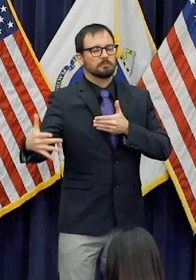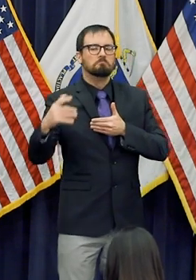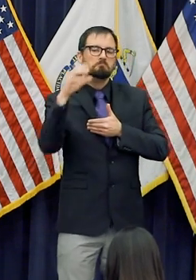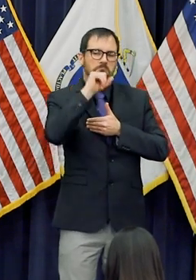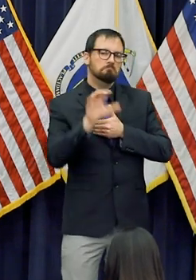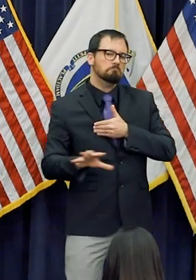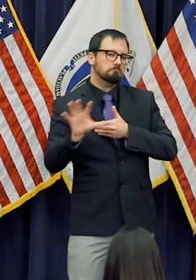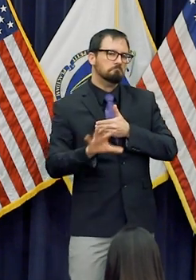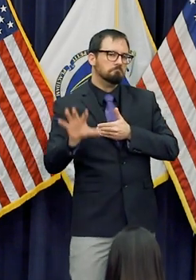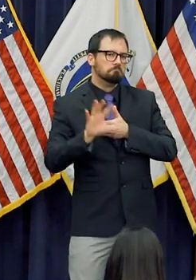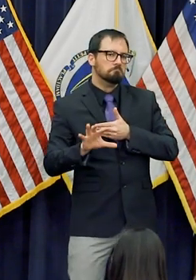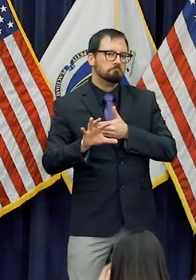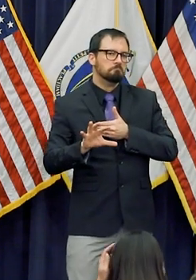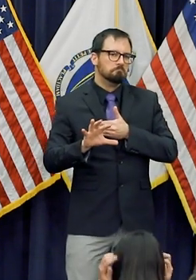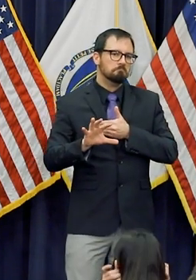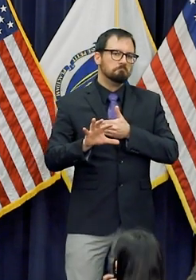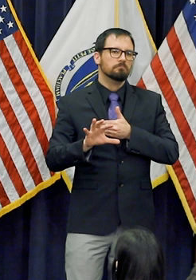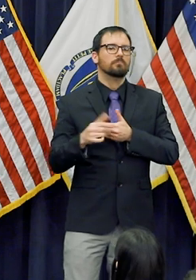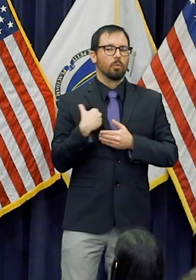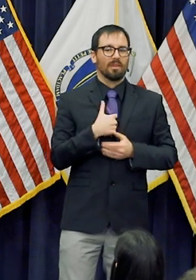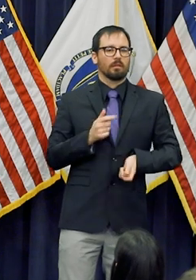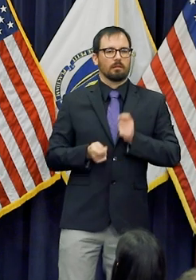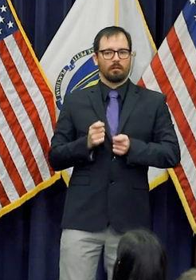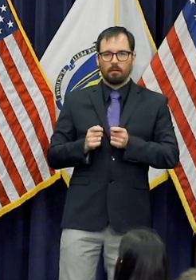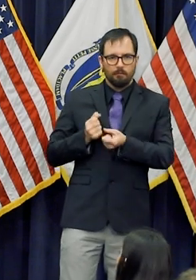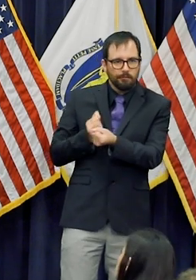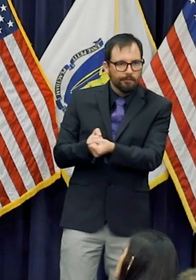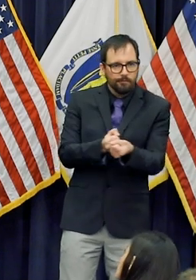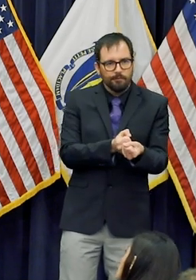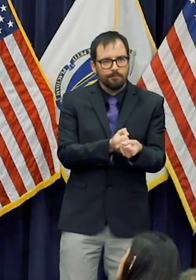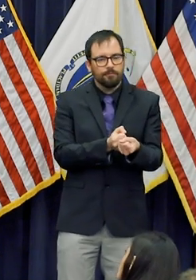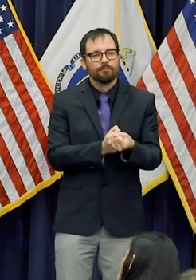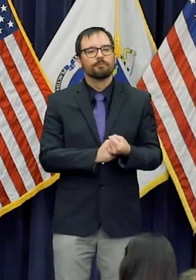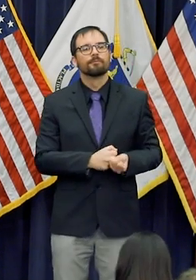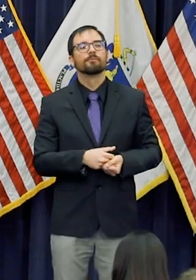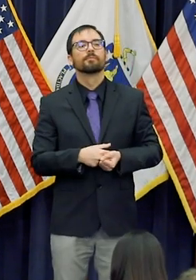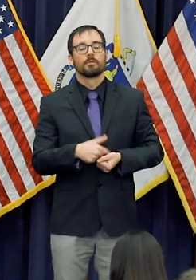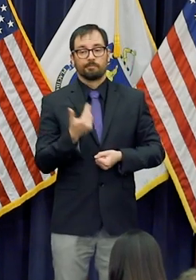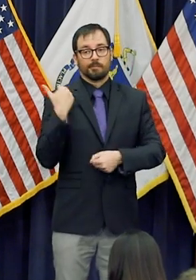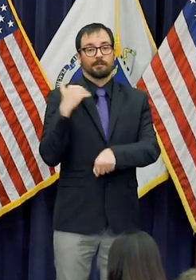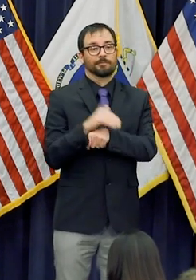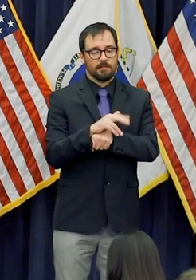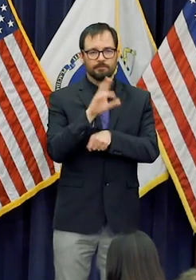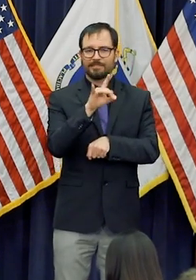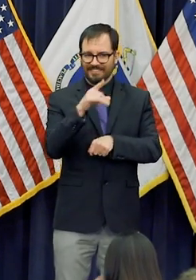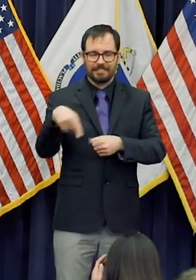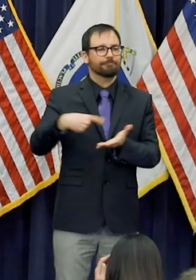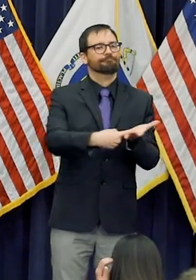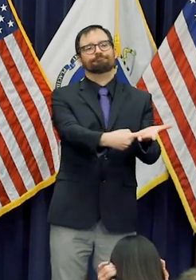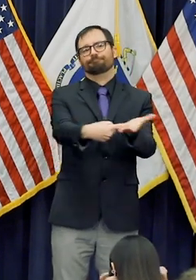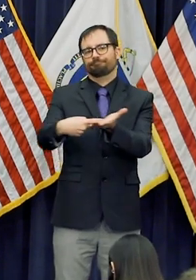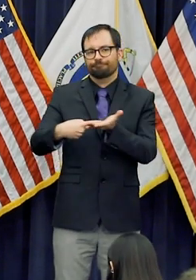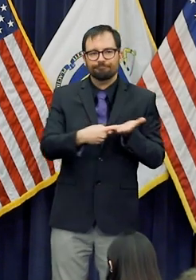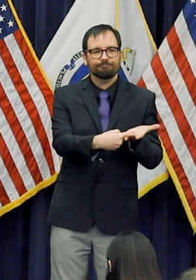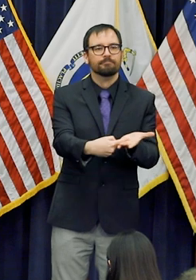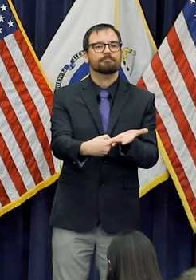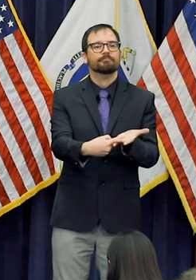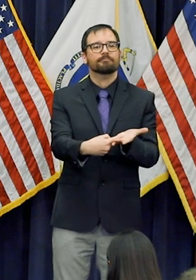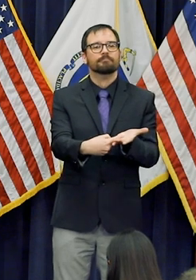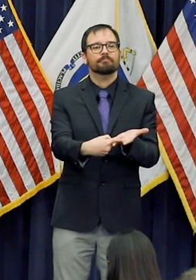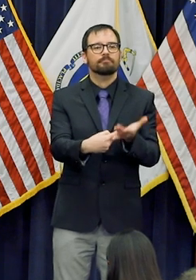together last night and this morning. The affiliations are the Massachusetts Health Officers Association, the